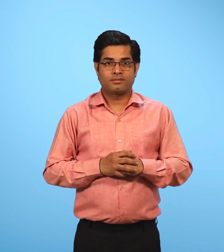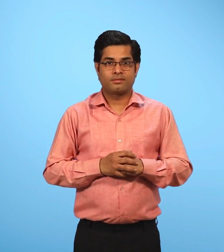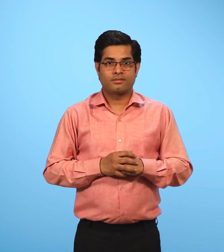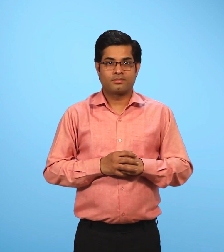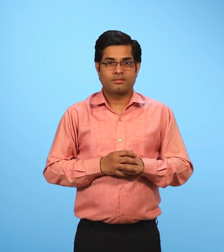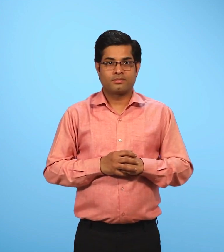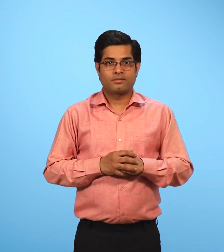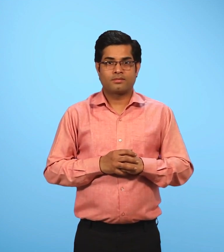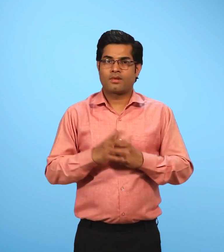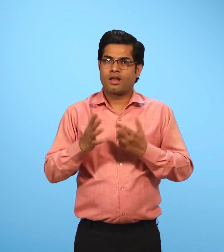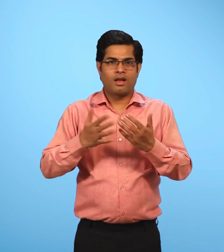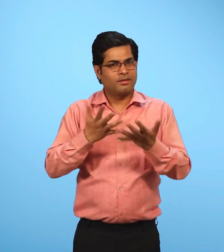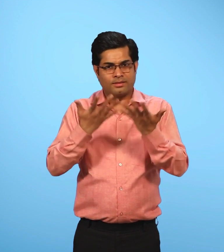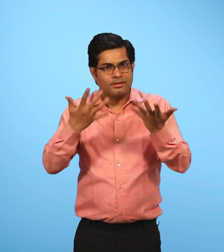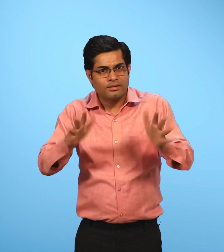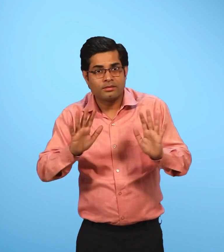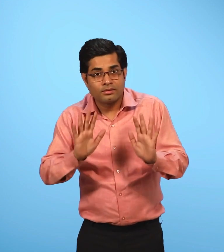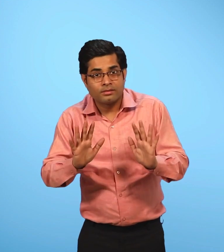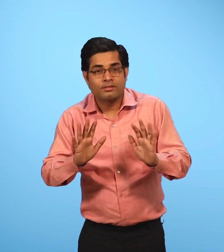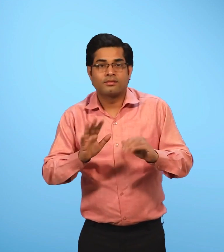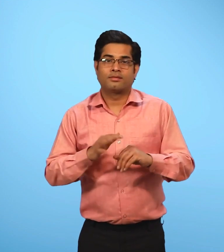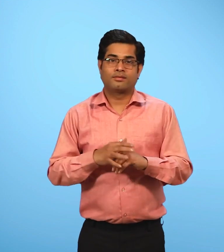because I was still very frightened.